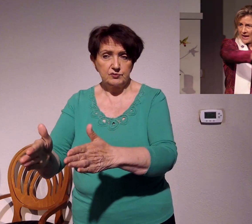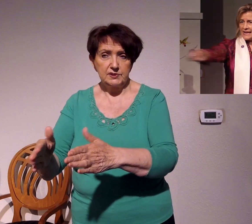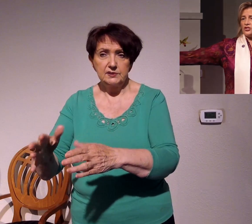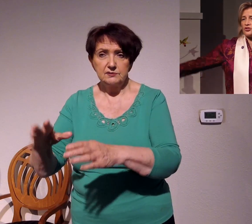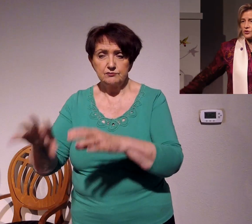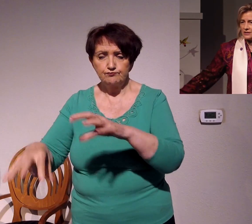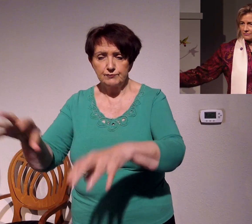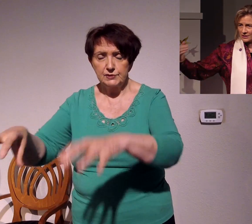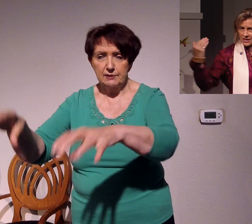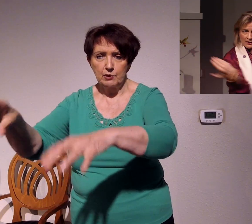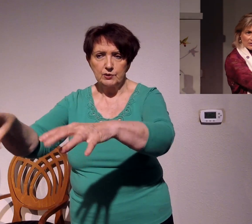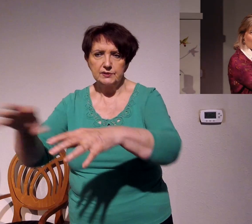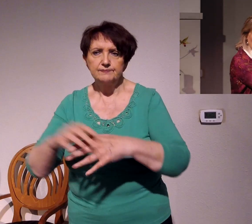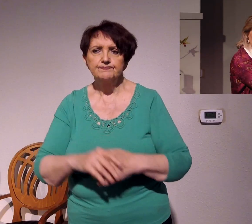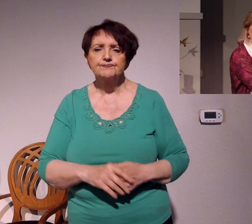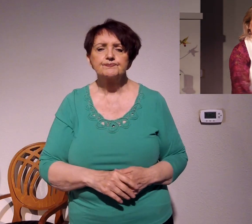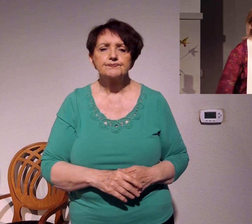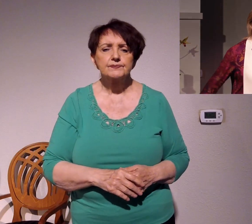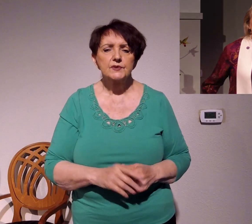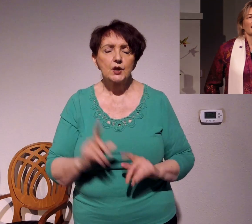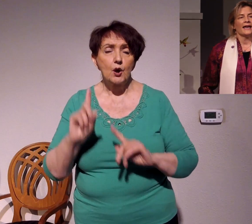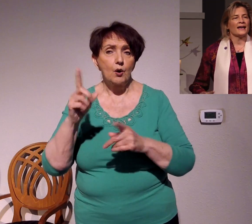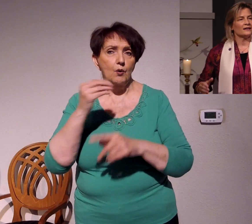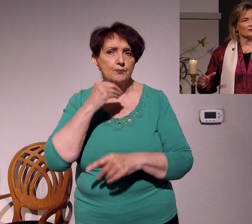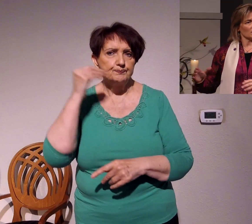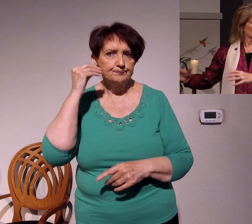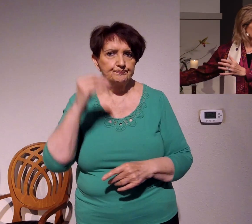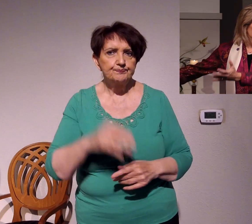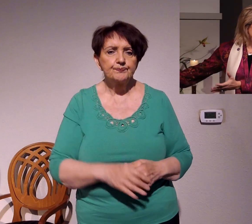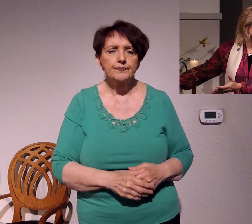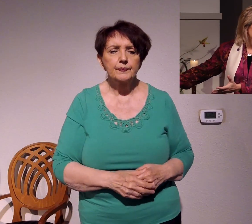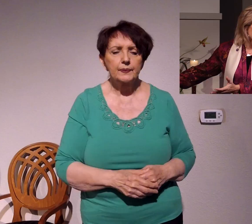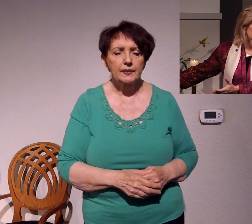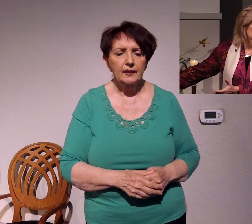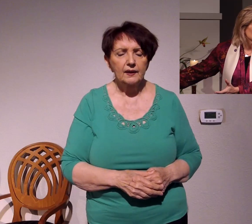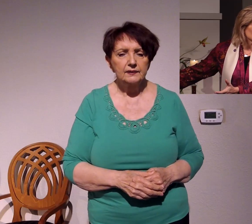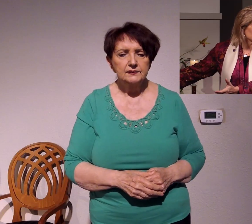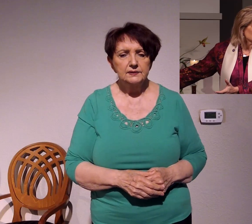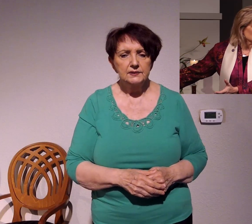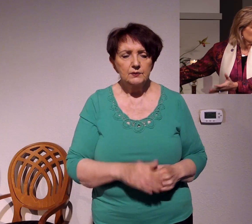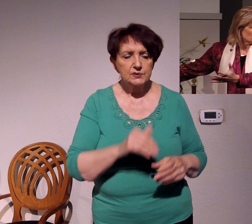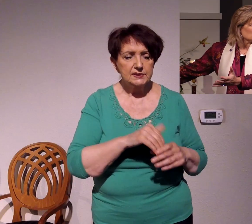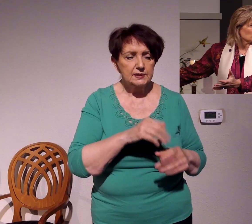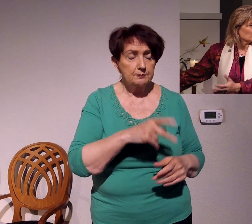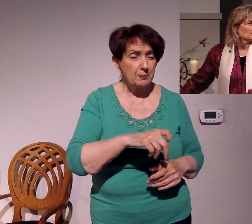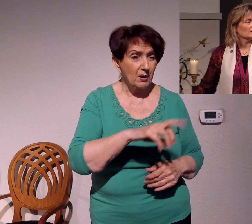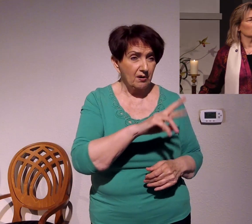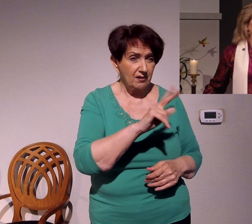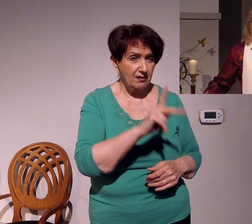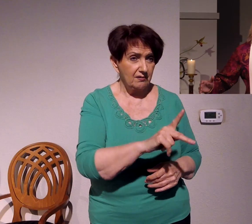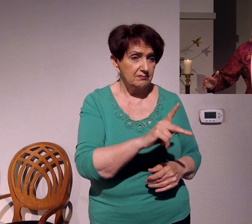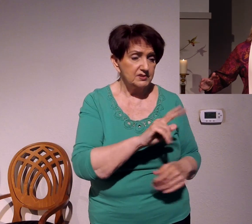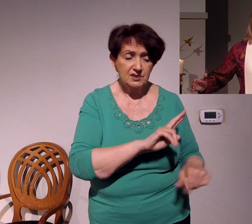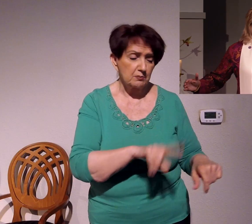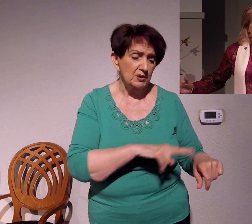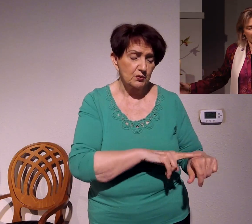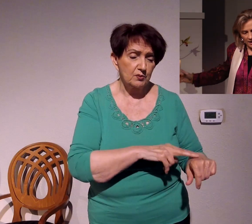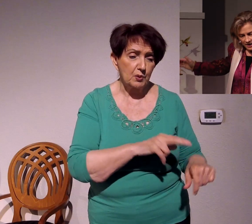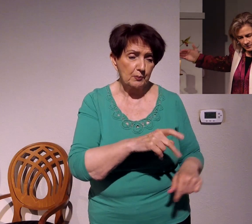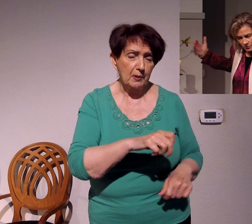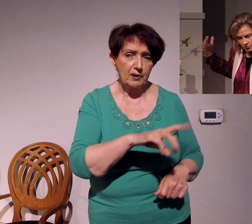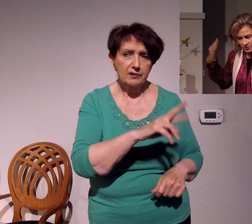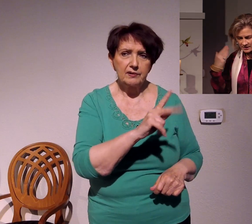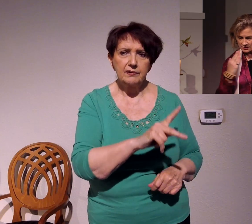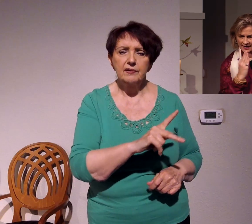the main street to take me home. And because I was in a park I normally didn't visit in Oakland,